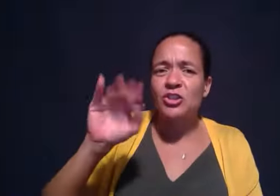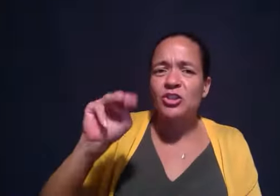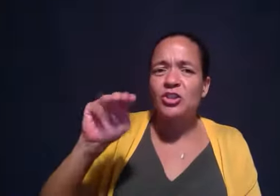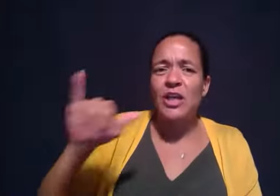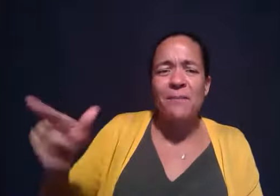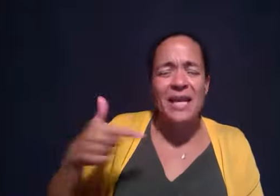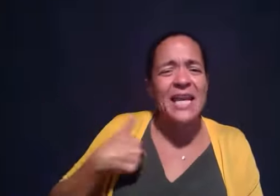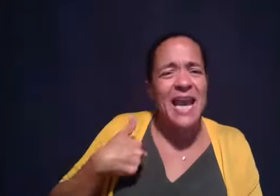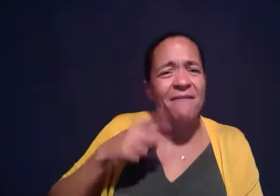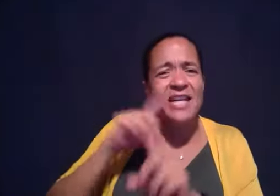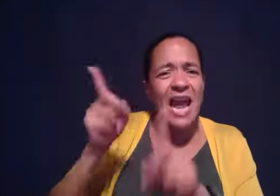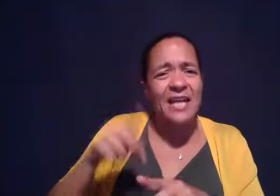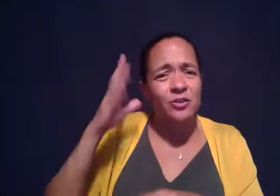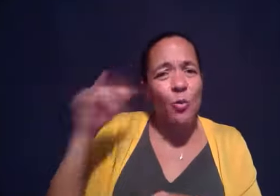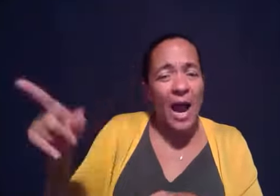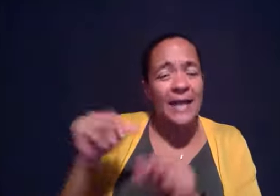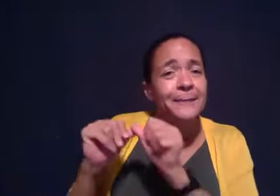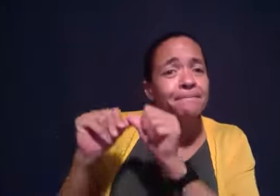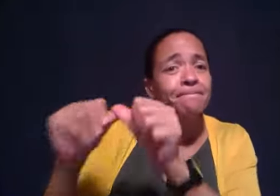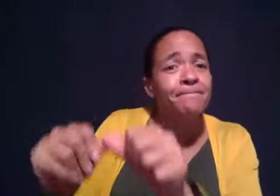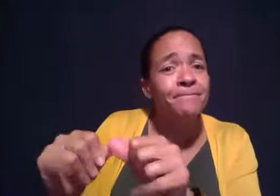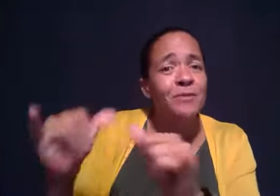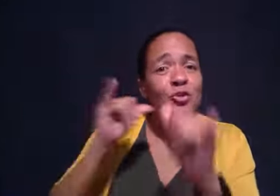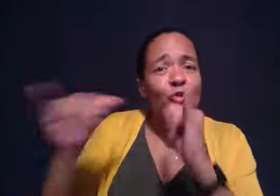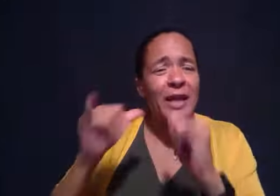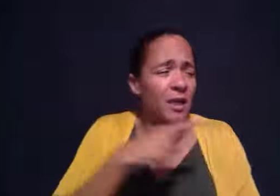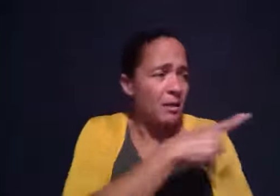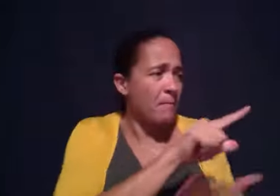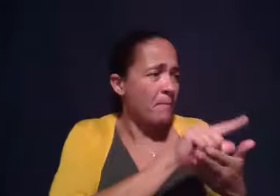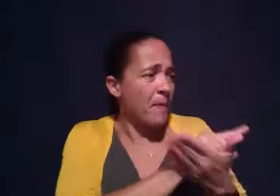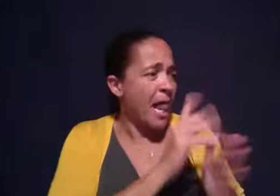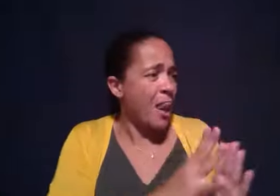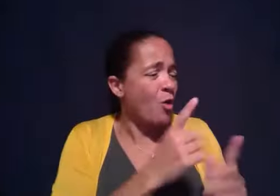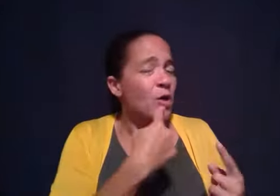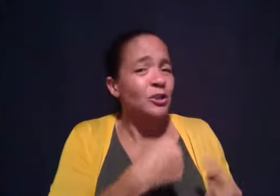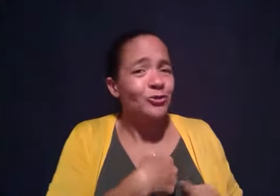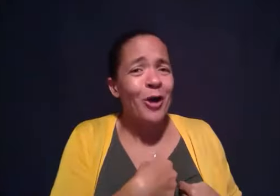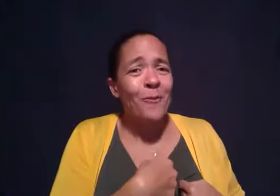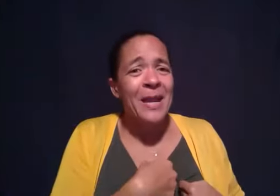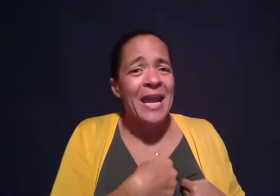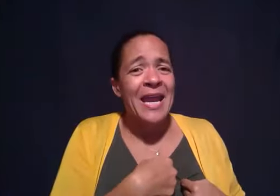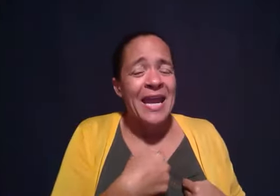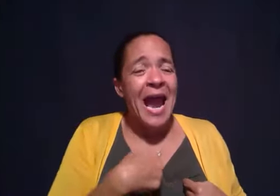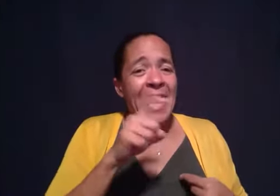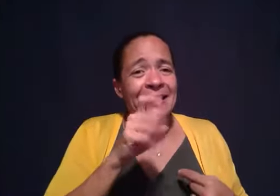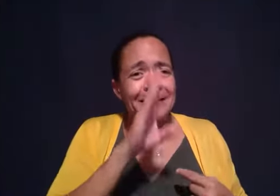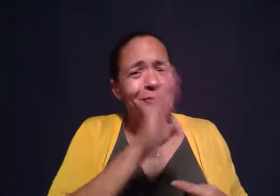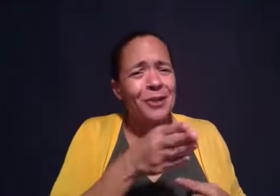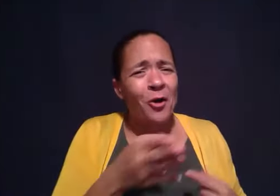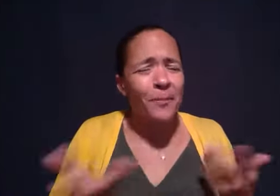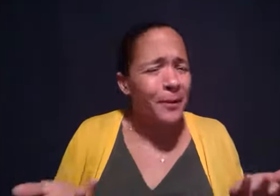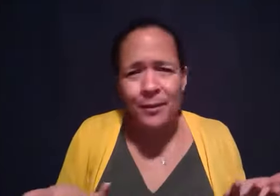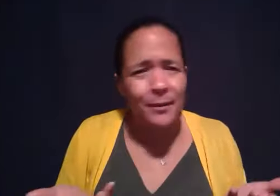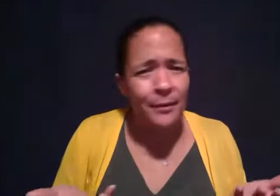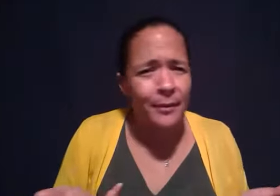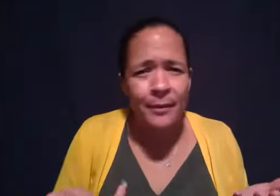still drinking. And my attorney's telling me sober might be a good idea. And so I decide I'm going to go talk to